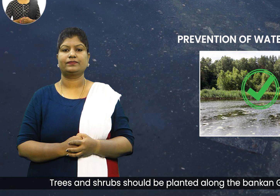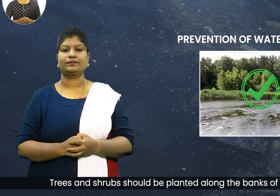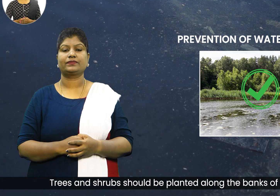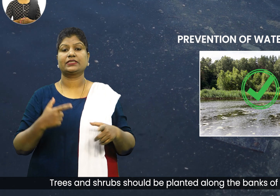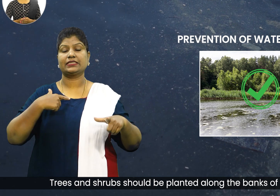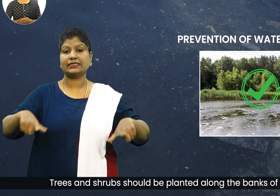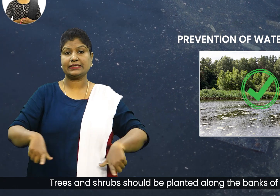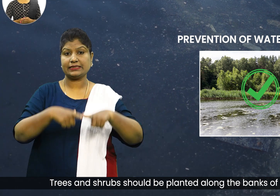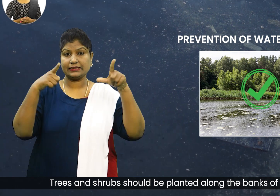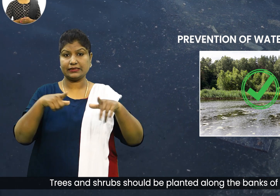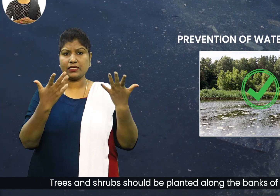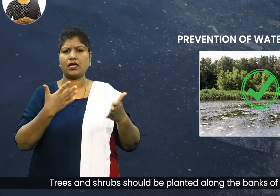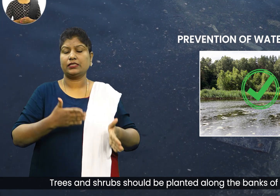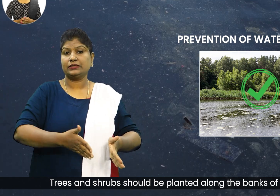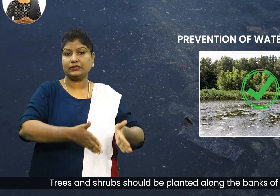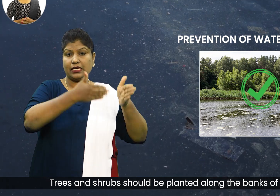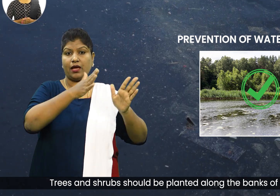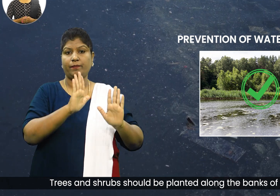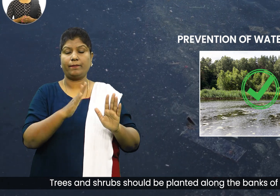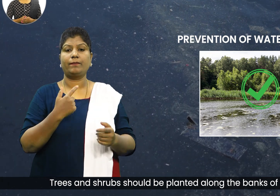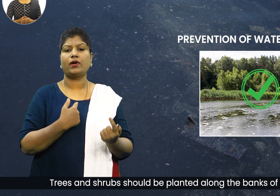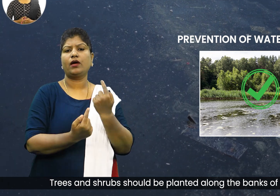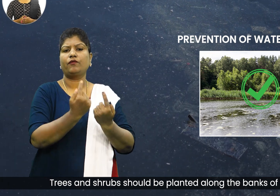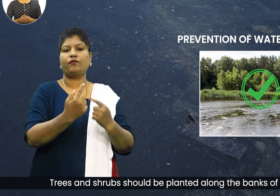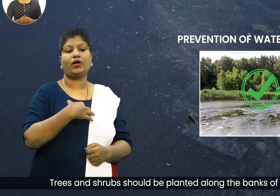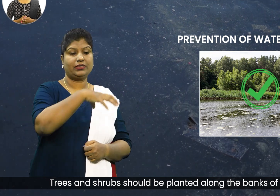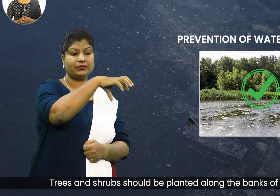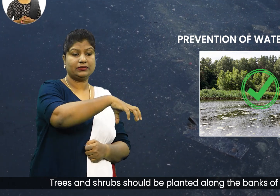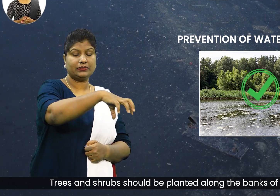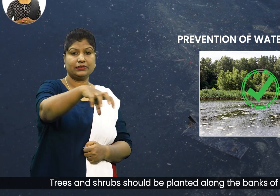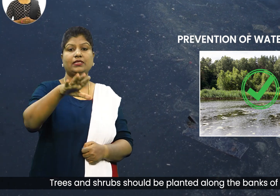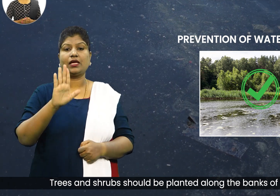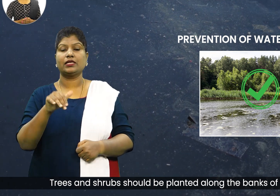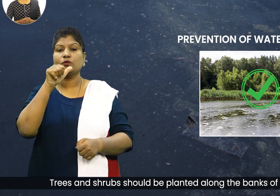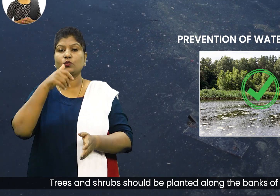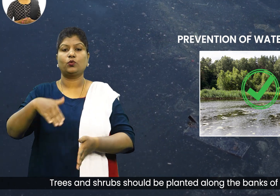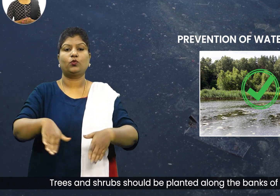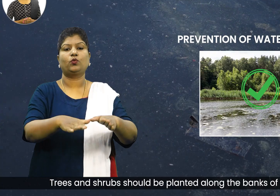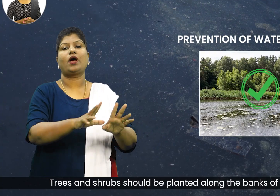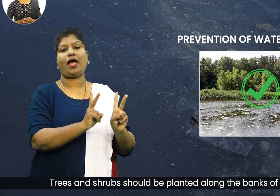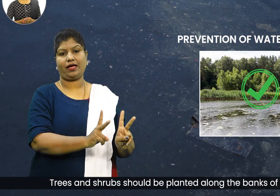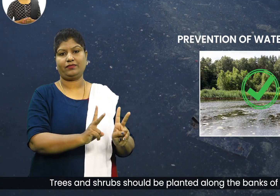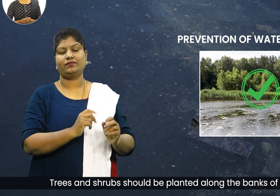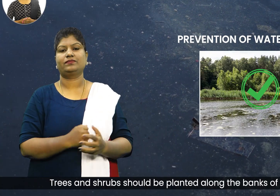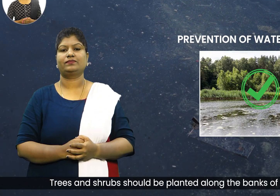Trees and shrubs should be planted along the banks of the rivers.